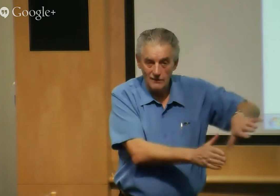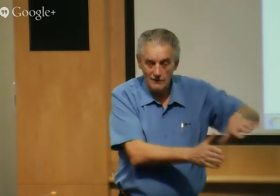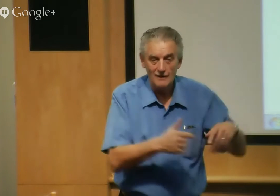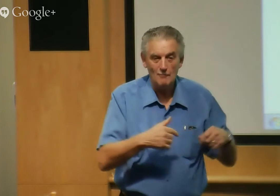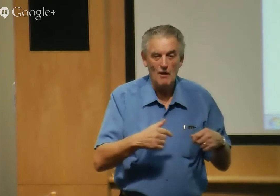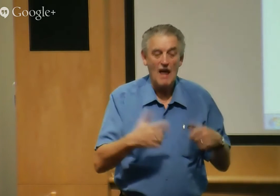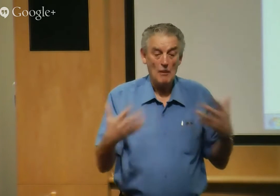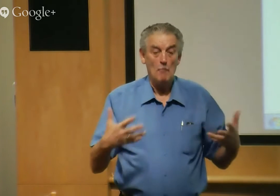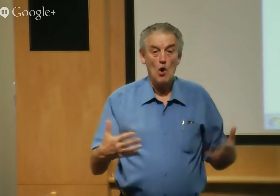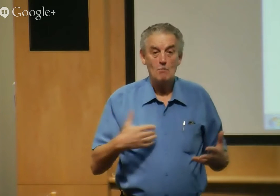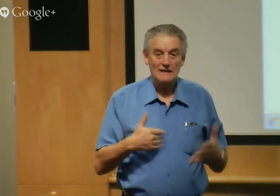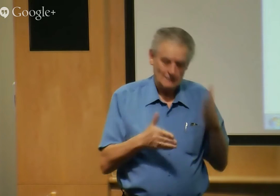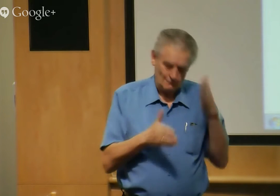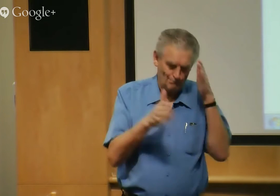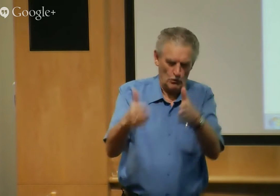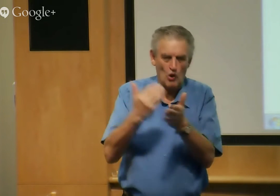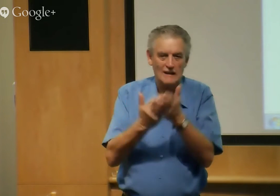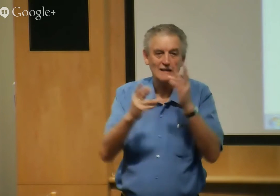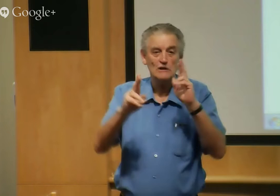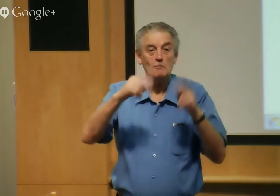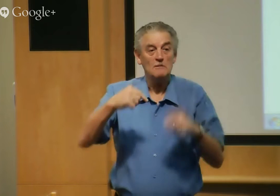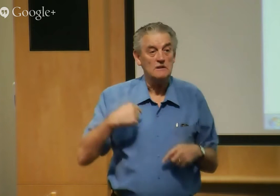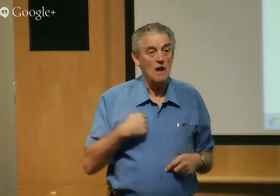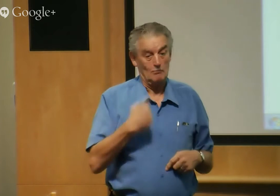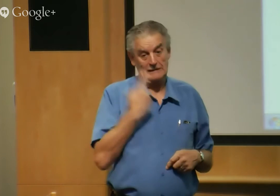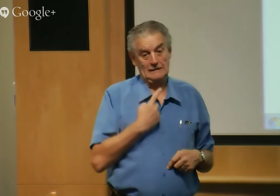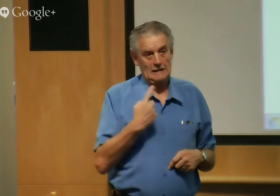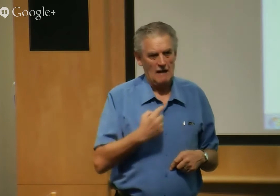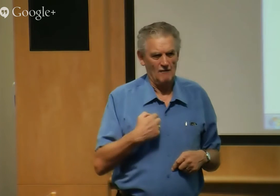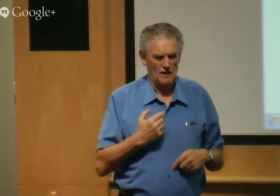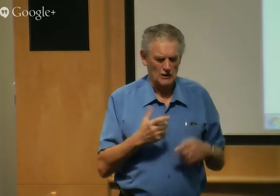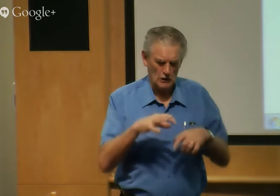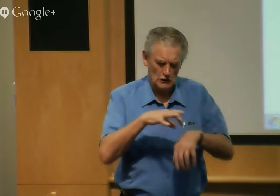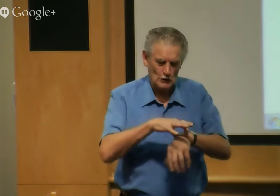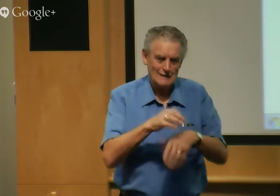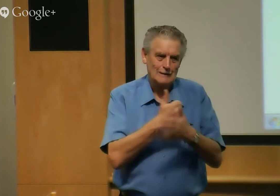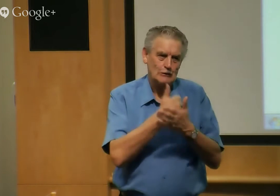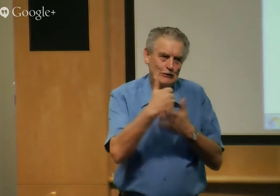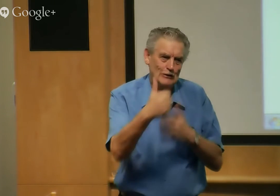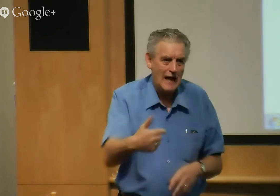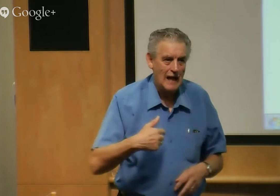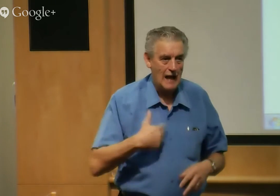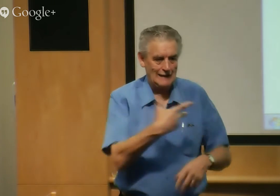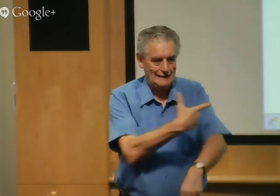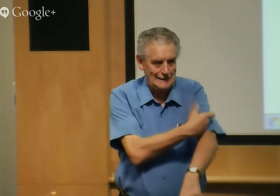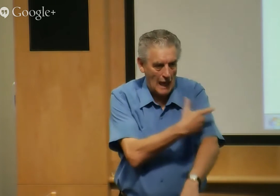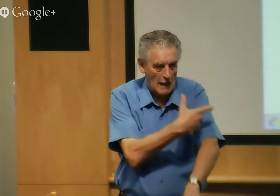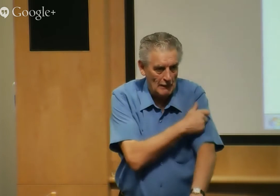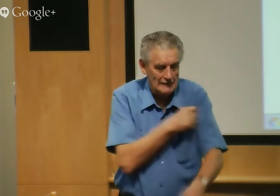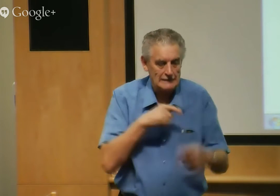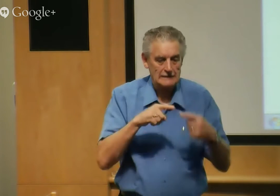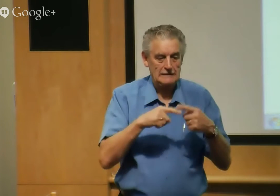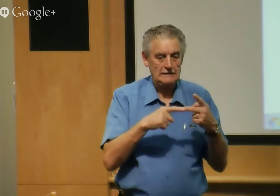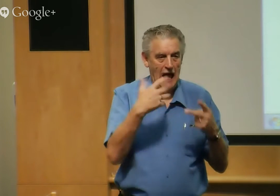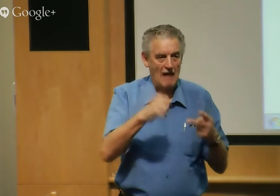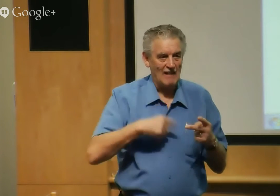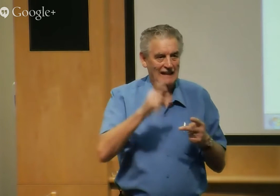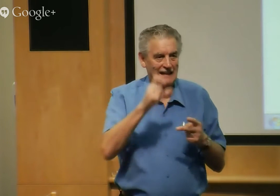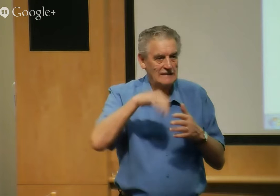to be able to keep up with the technological advancements. Now that we focus on interpreters, I regularly go to doctors for my